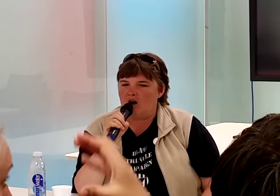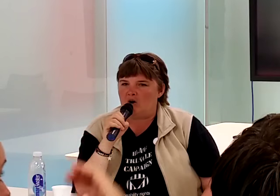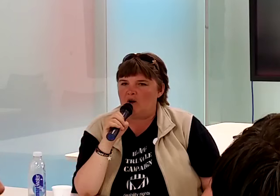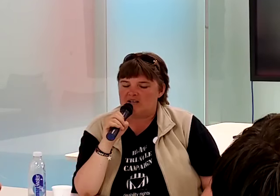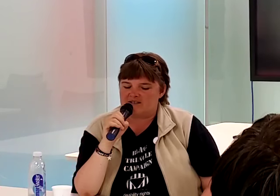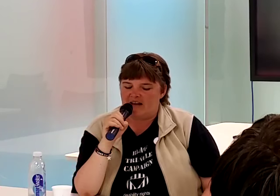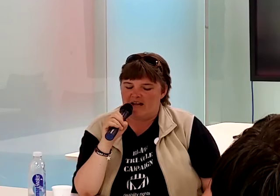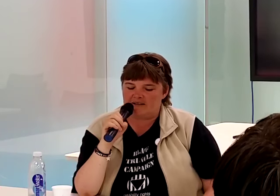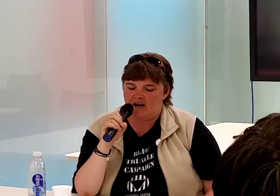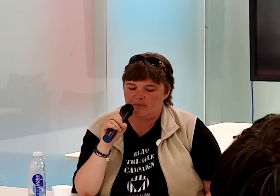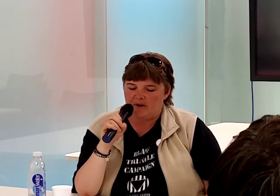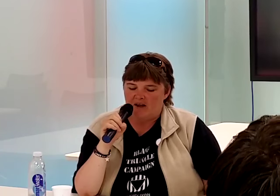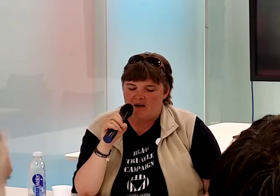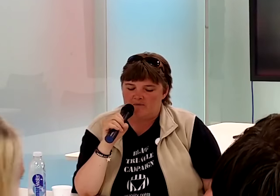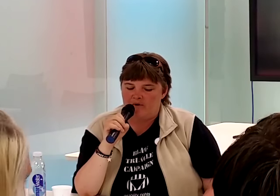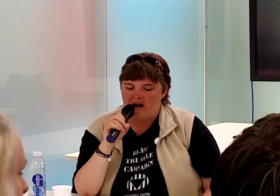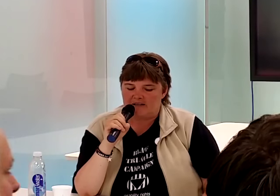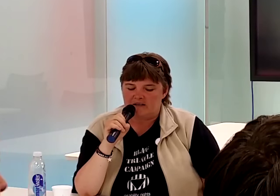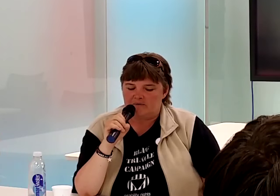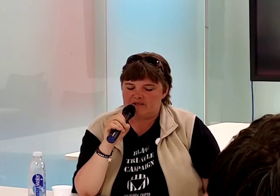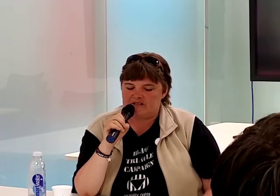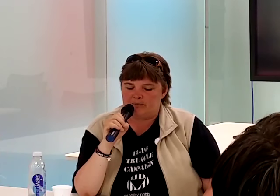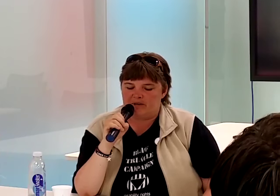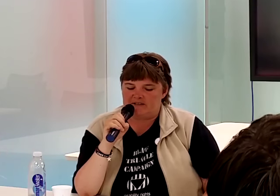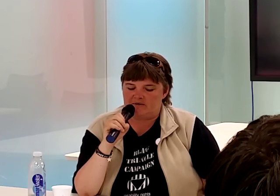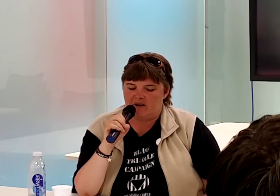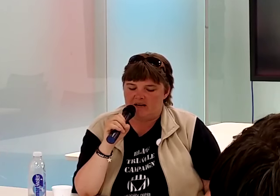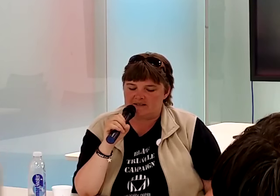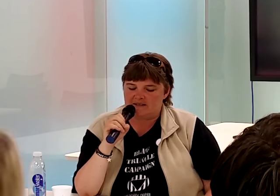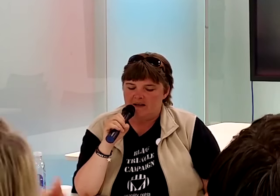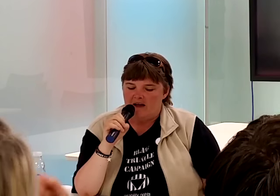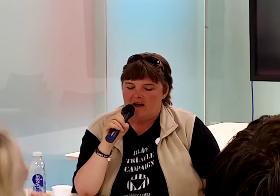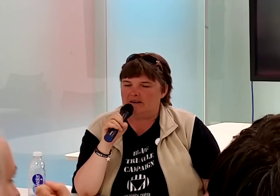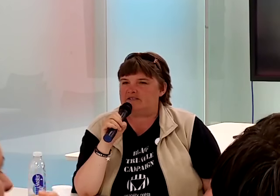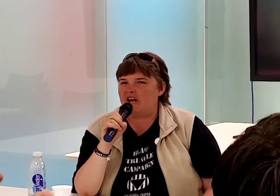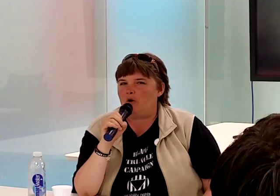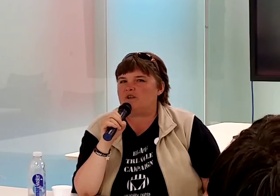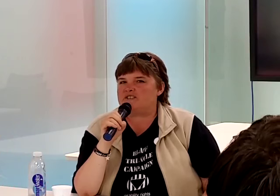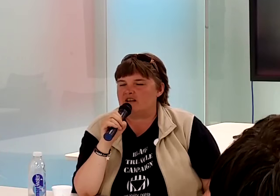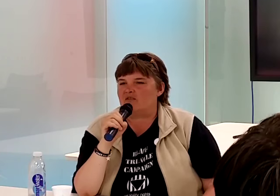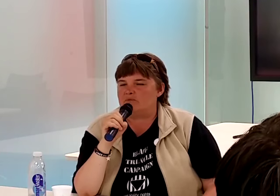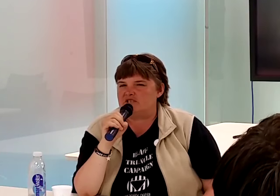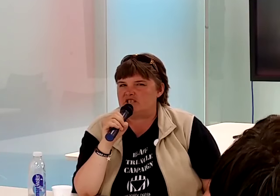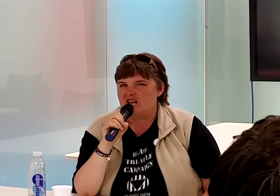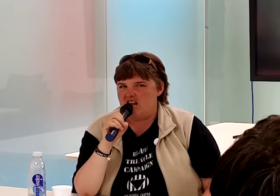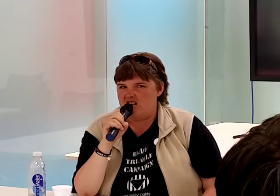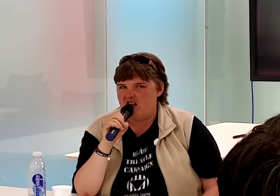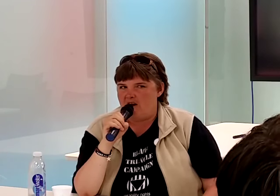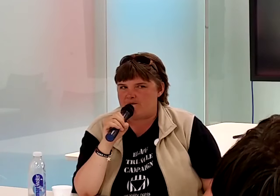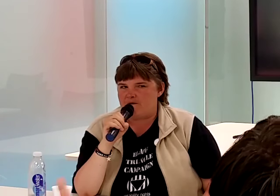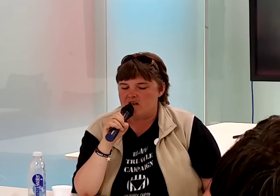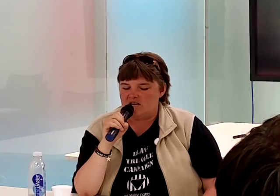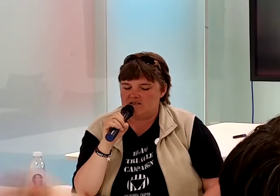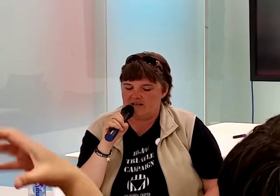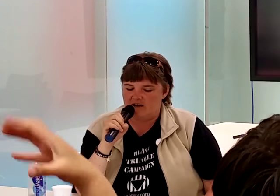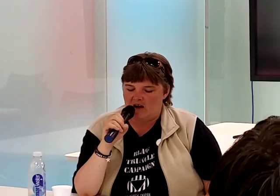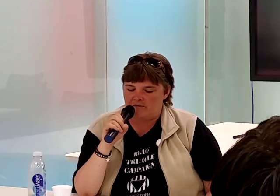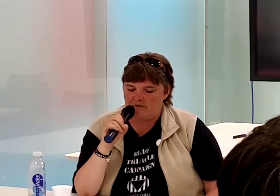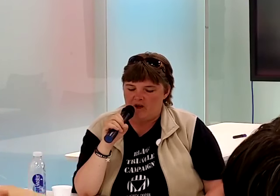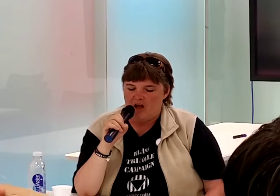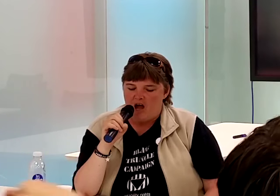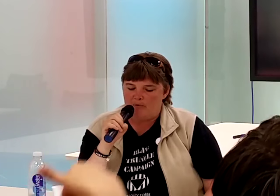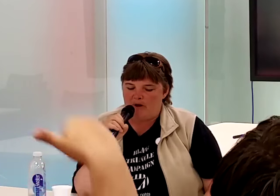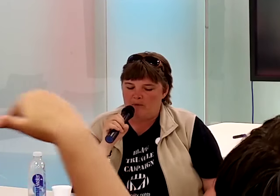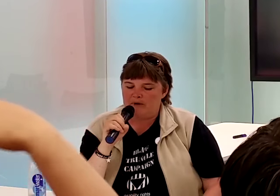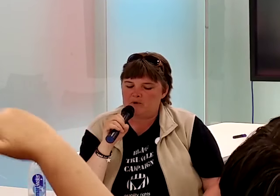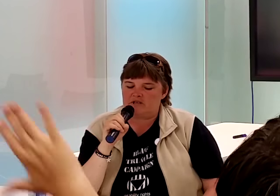Sit, roll, stand up, and fight for disability rights, and tell this government enough is